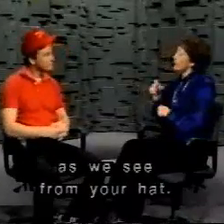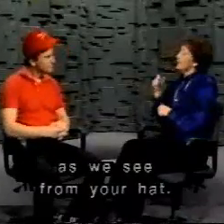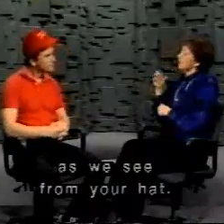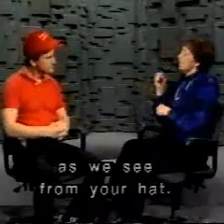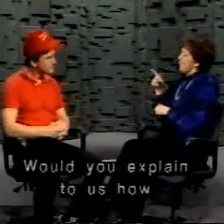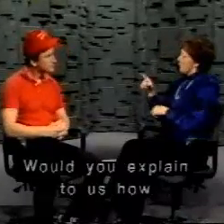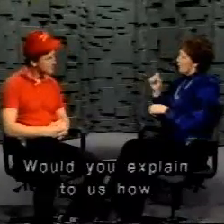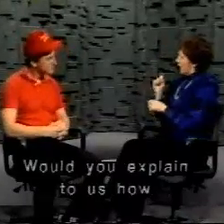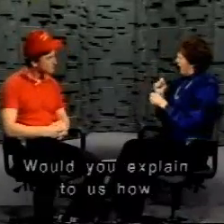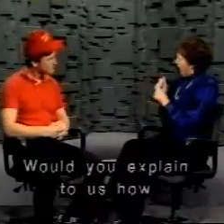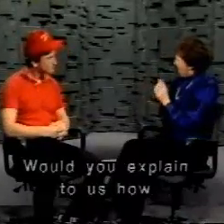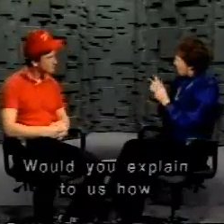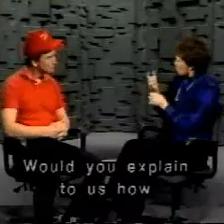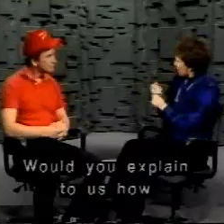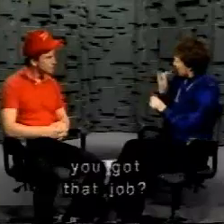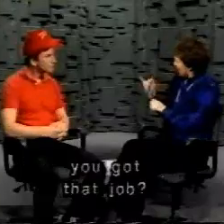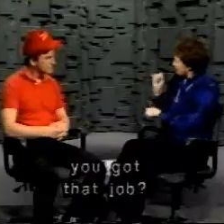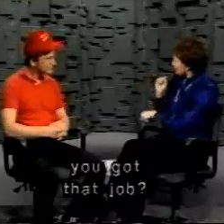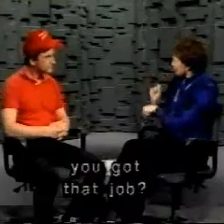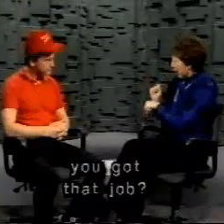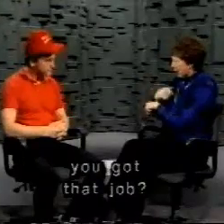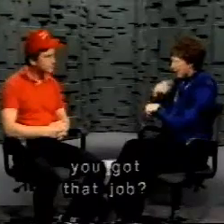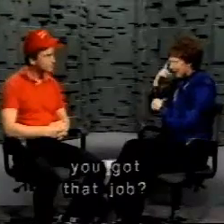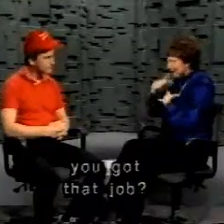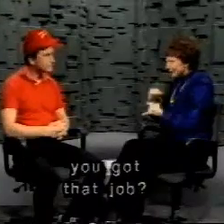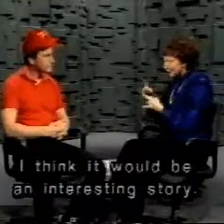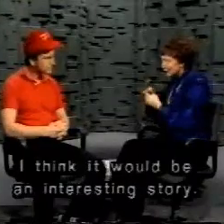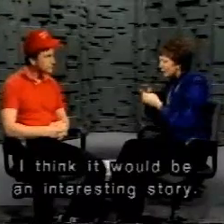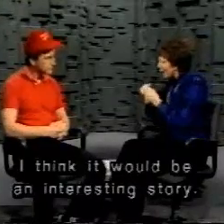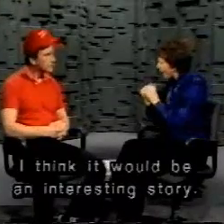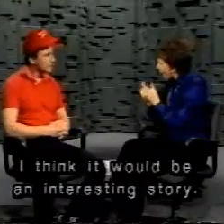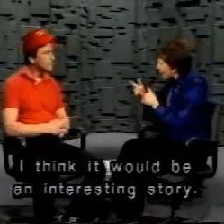Would you explain to us how you got that job? I think it would be an interesting story.